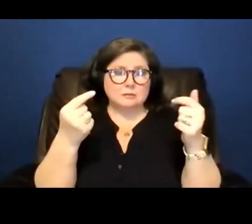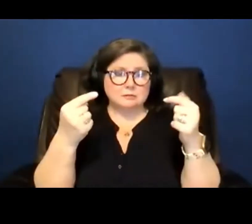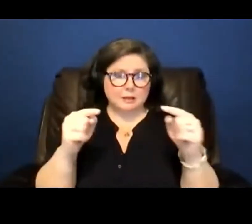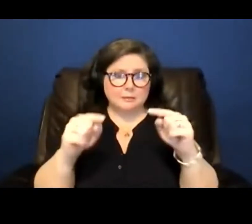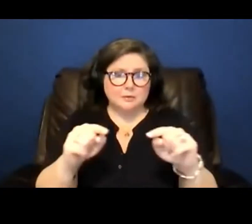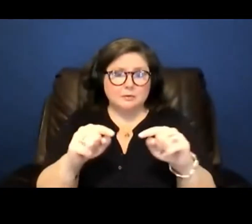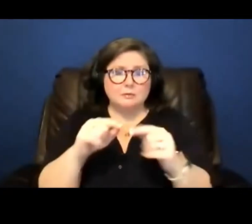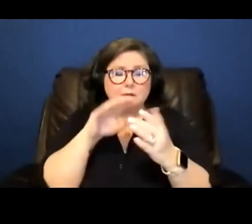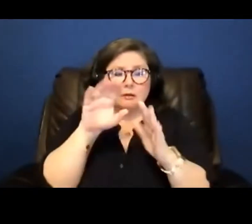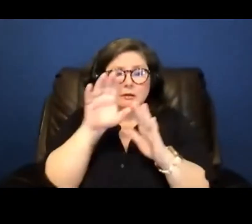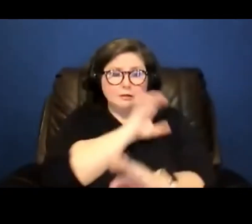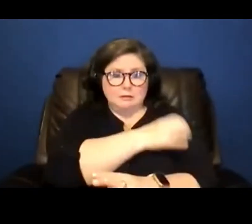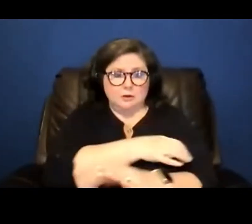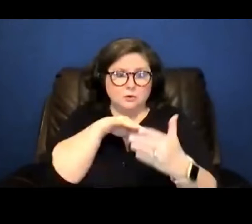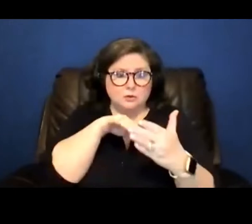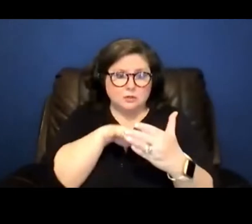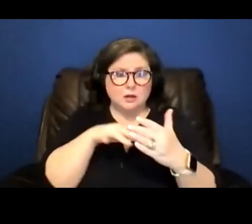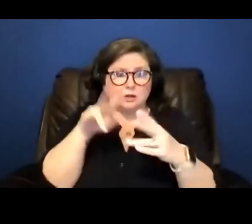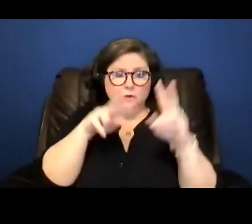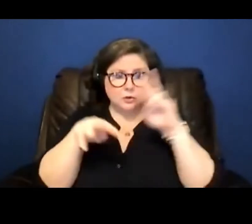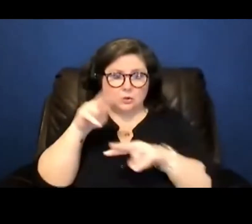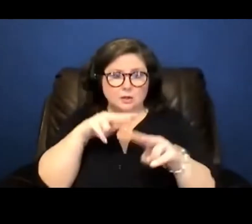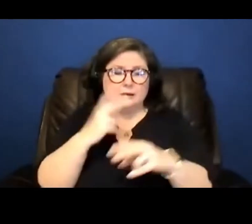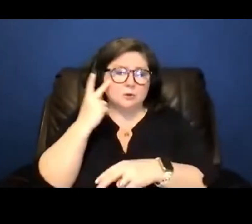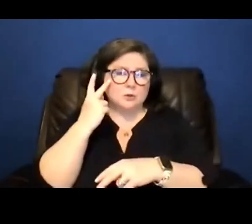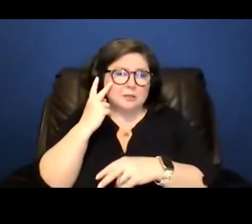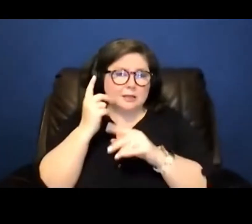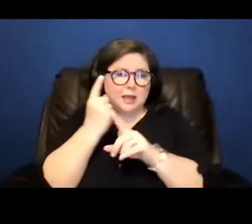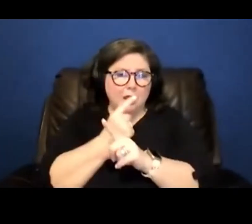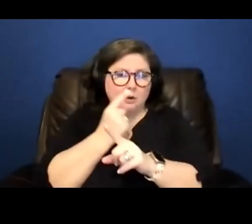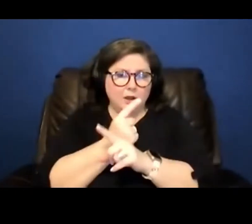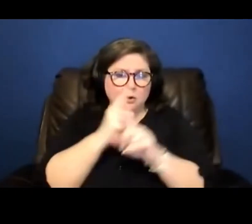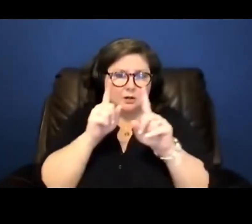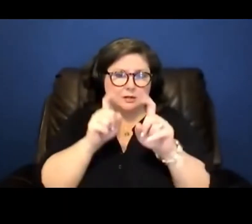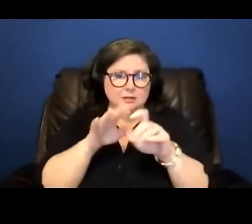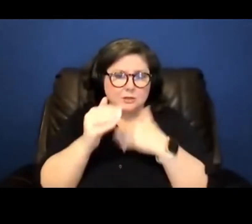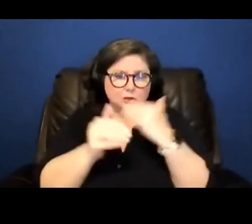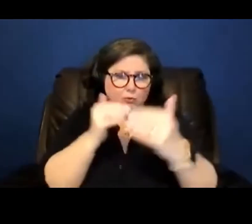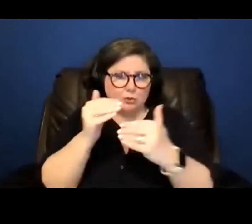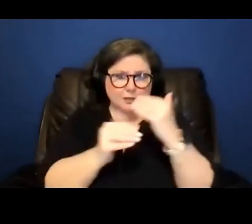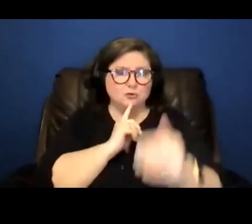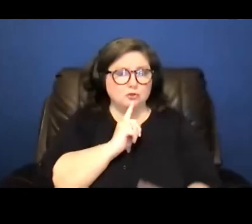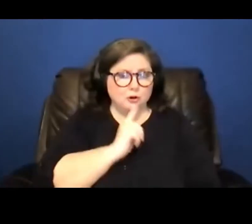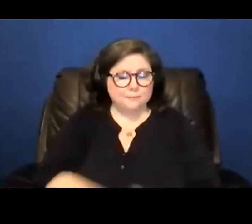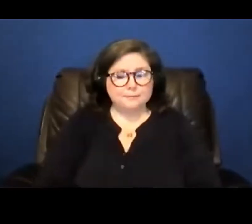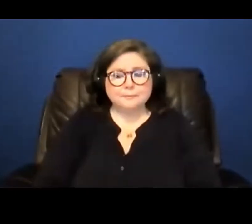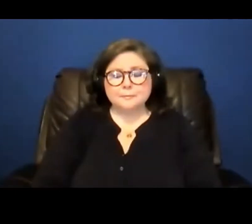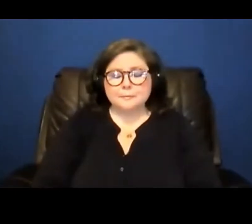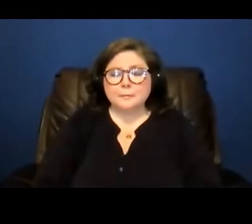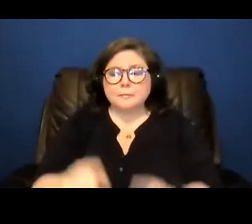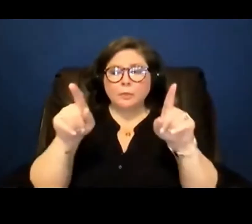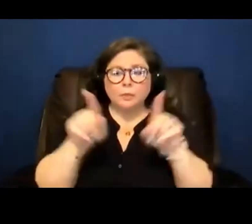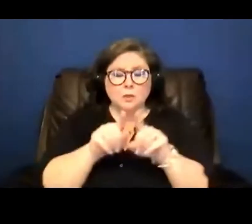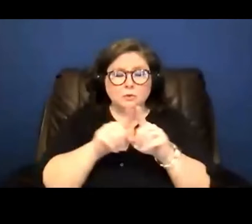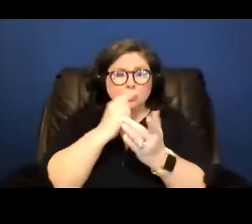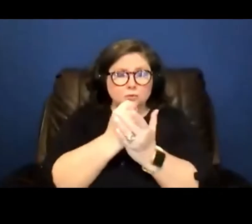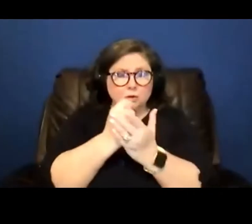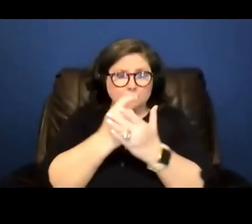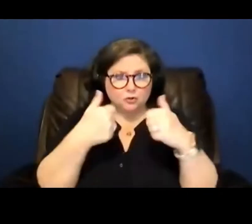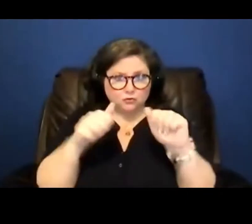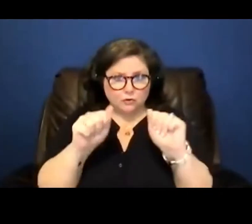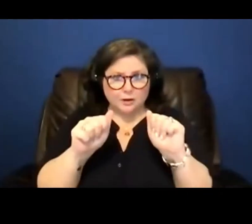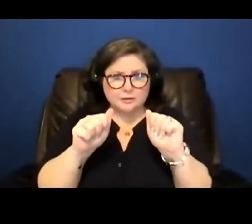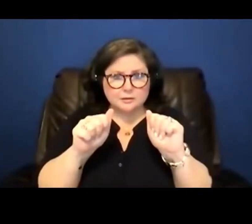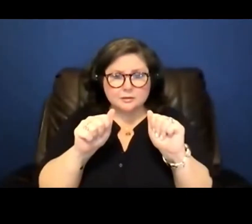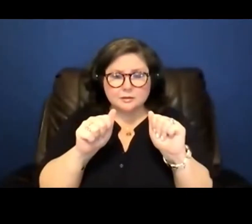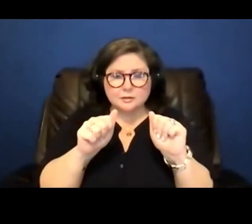may look at to say how accurate these tests or procedures are. There are also treatment trials, which